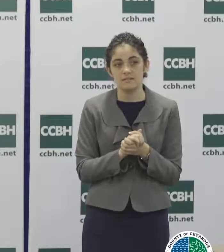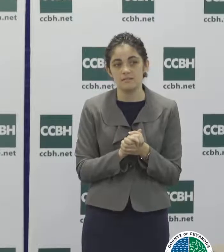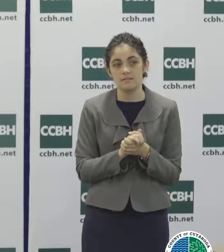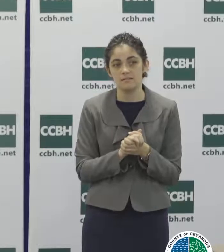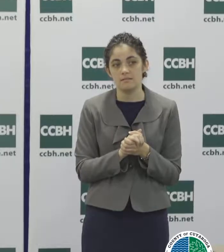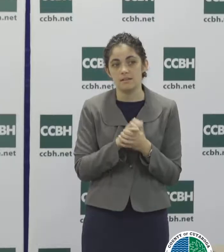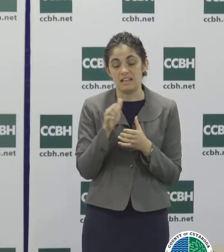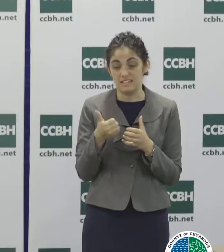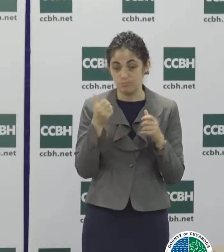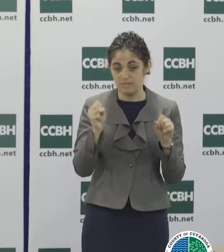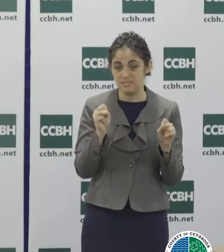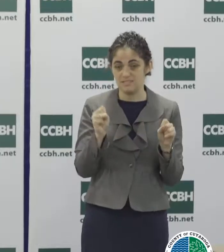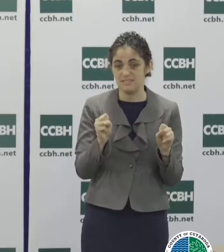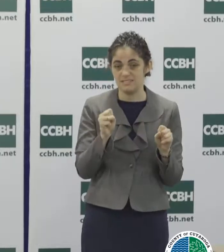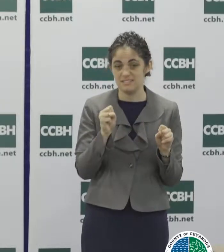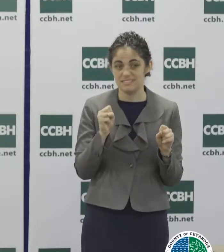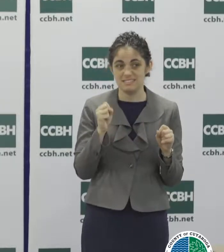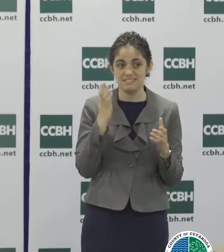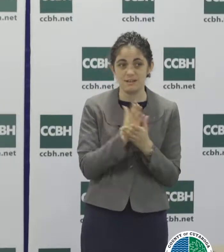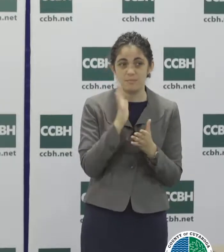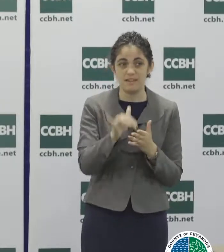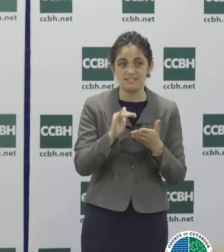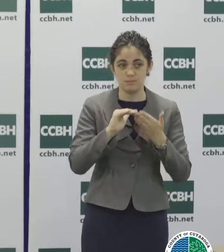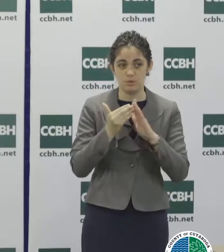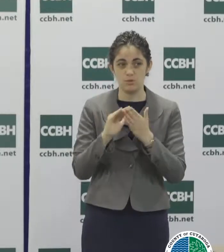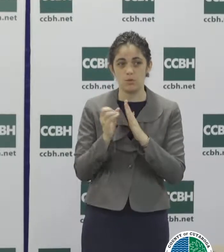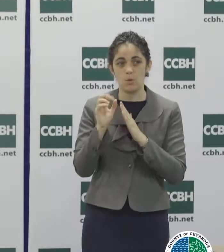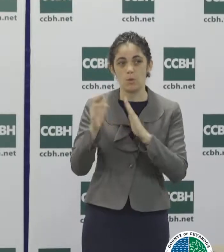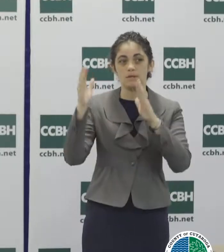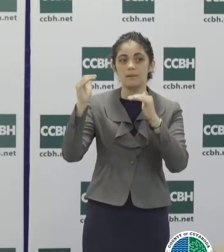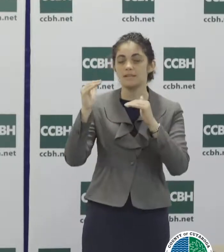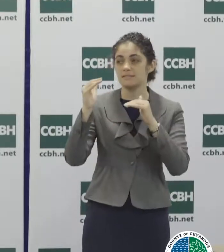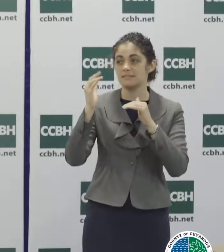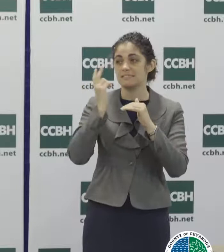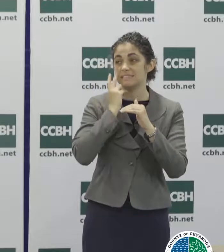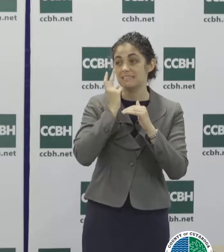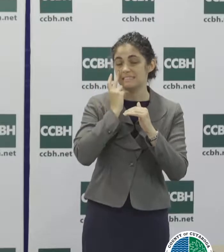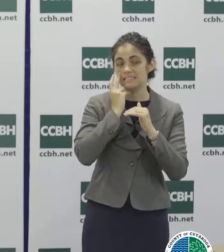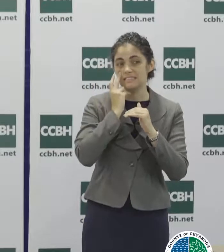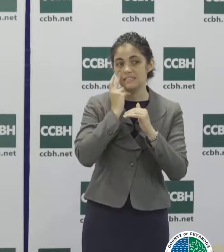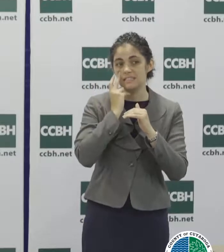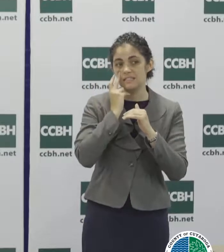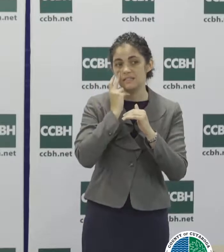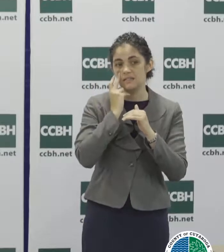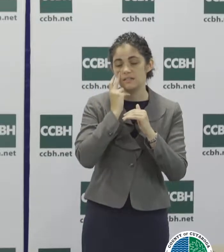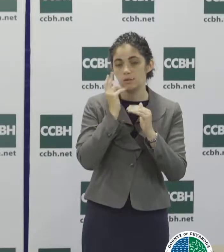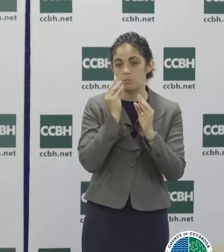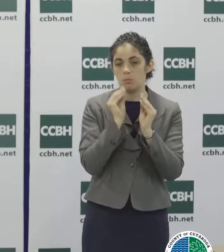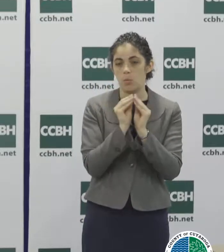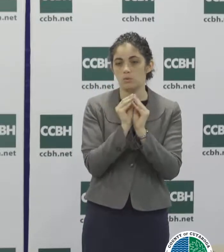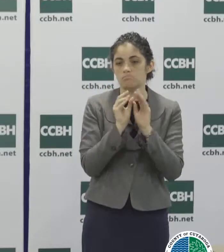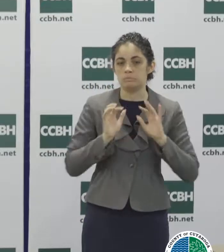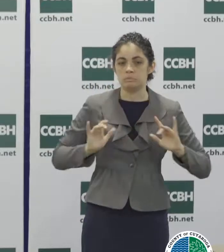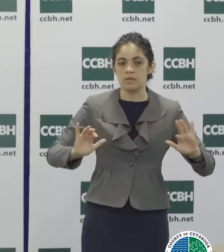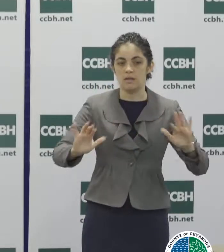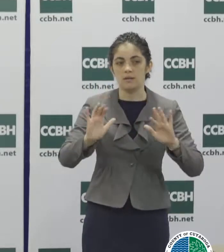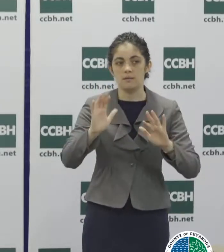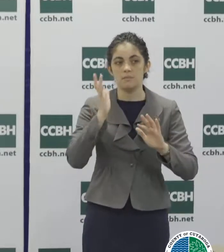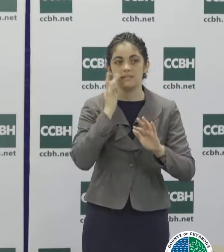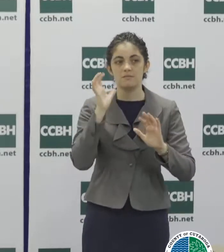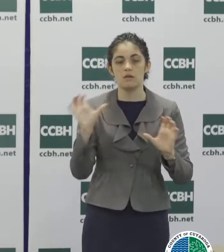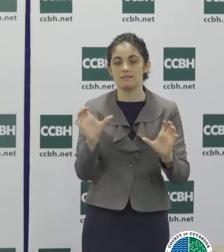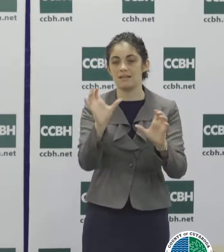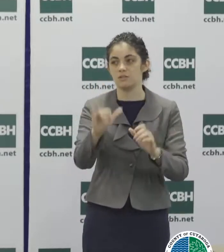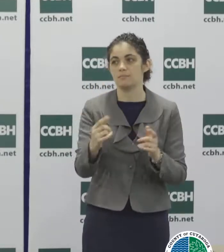way to combat that as a community, or do you expect that to see, are we going to see a lot of spread in the coming weeks because of those